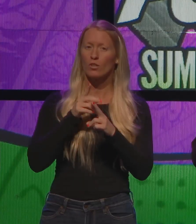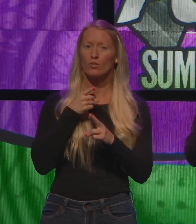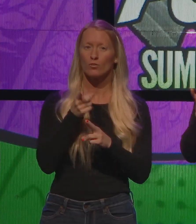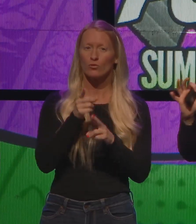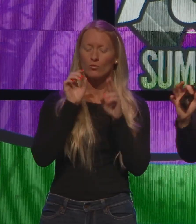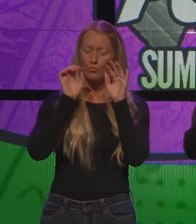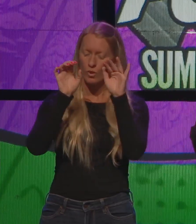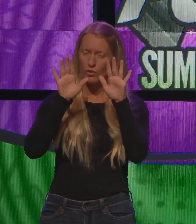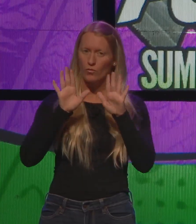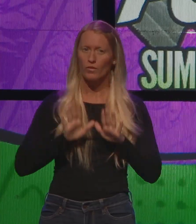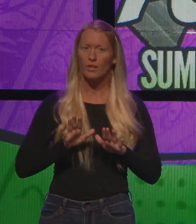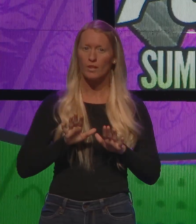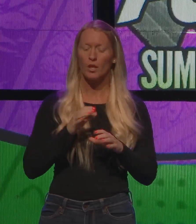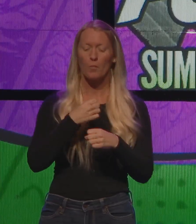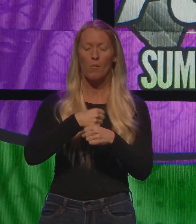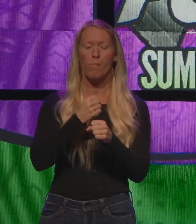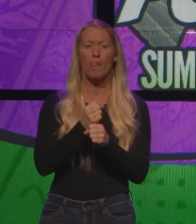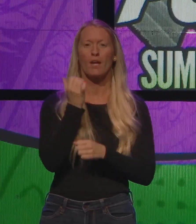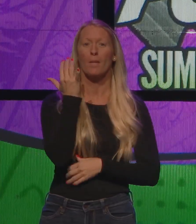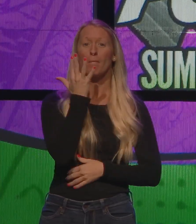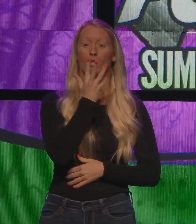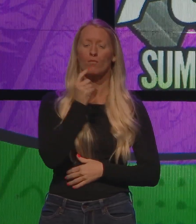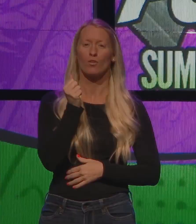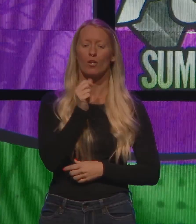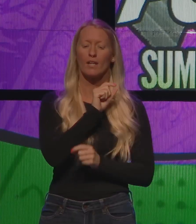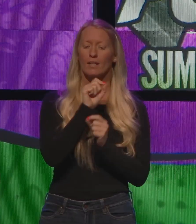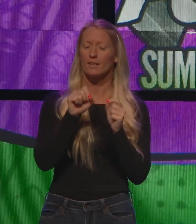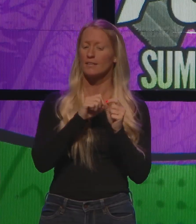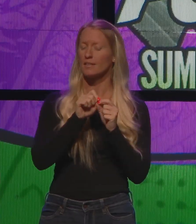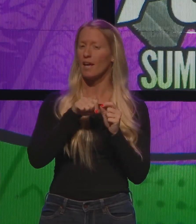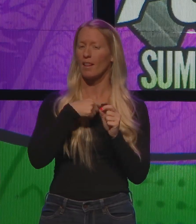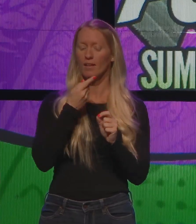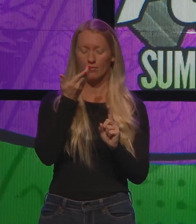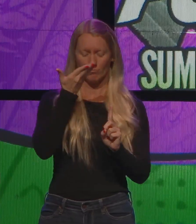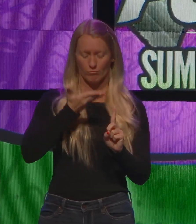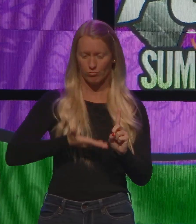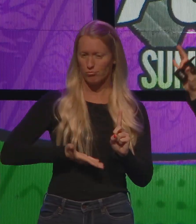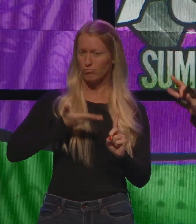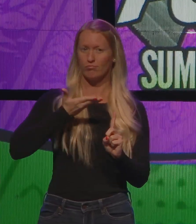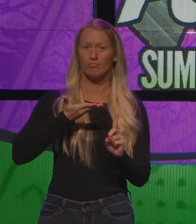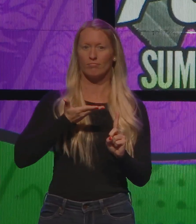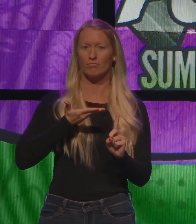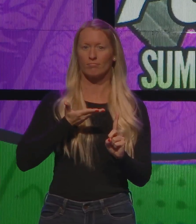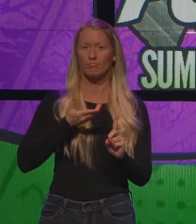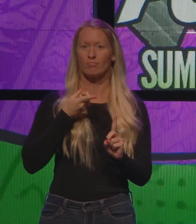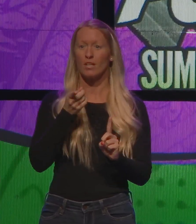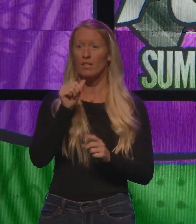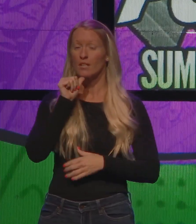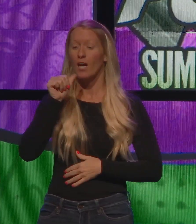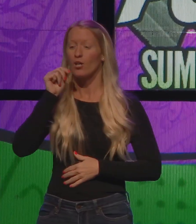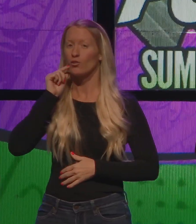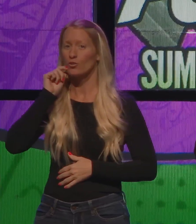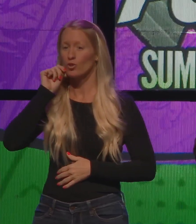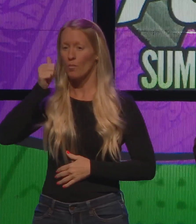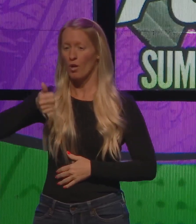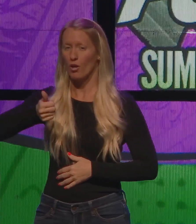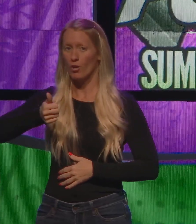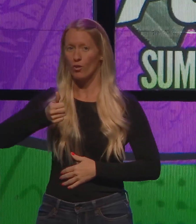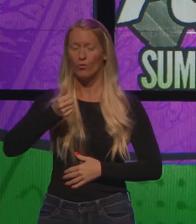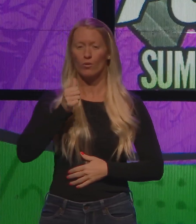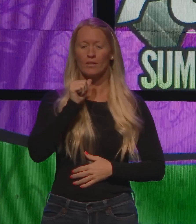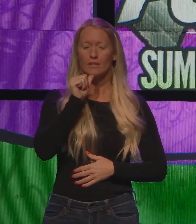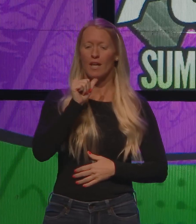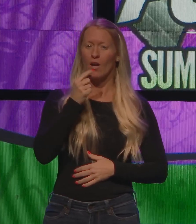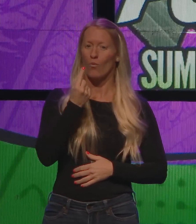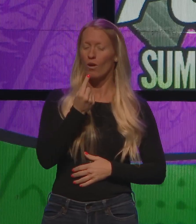made and beautiful exactly as you are. Not who you're going to be tomorrow, not in a year from now, not